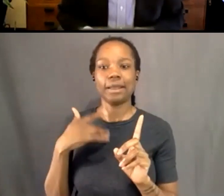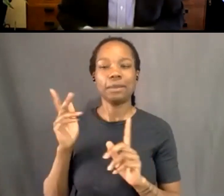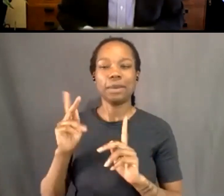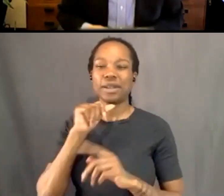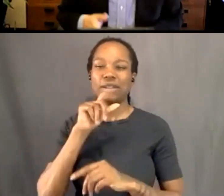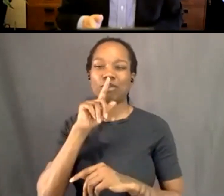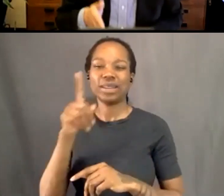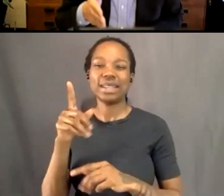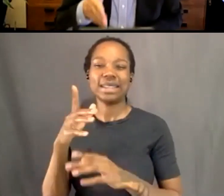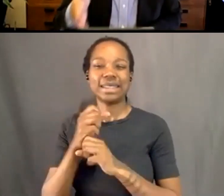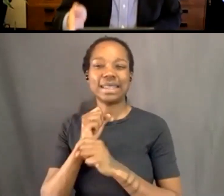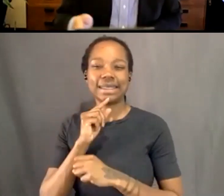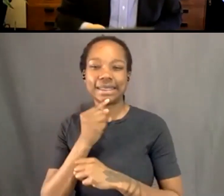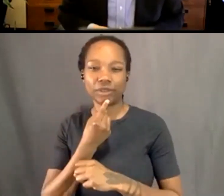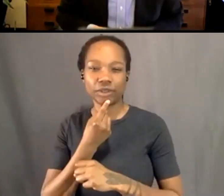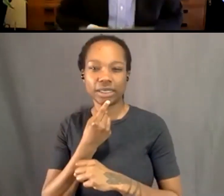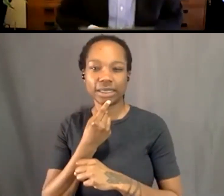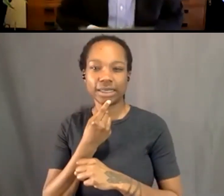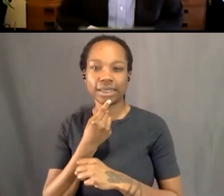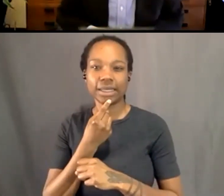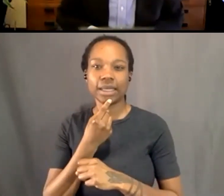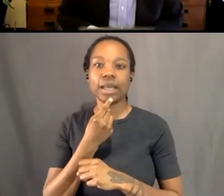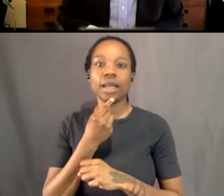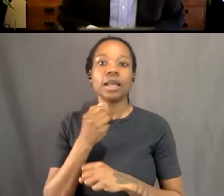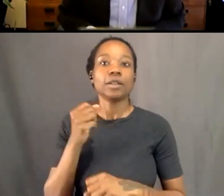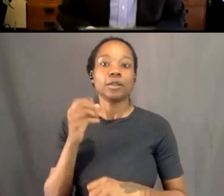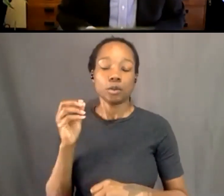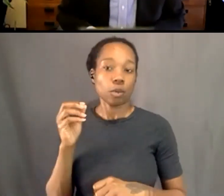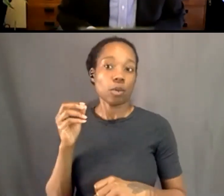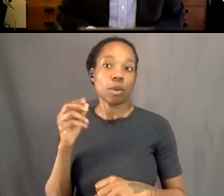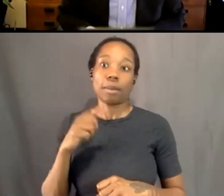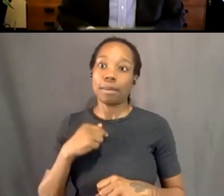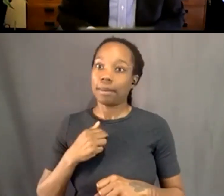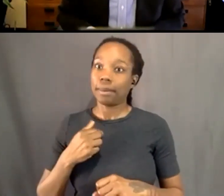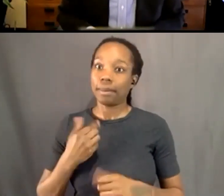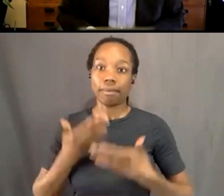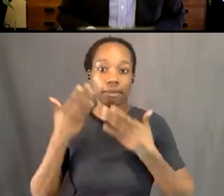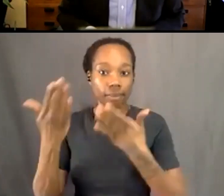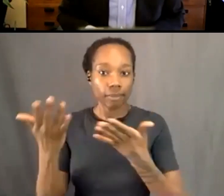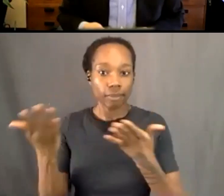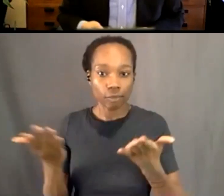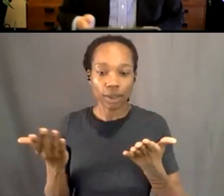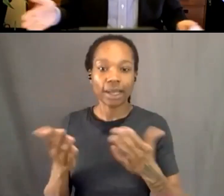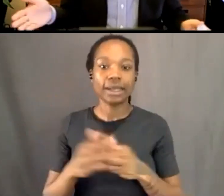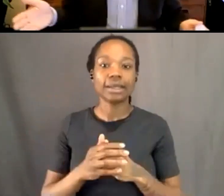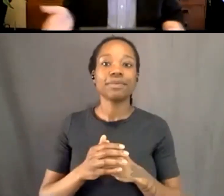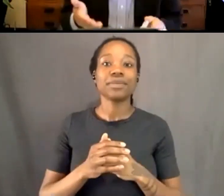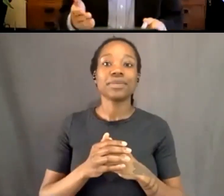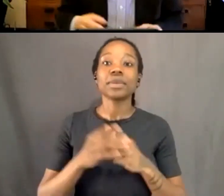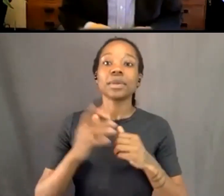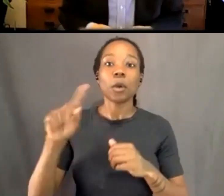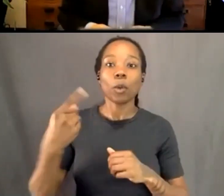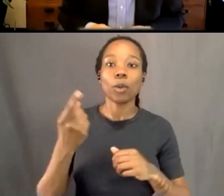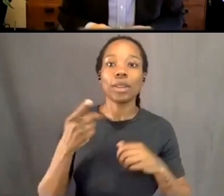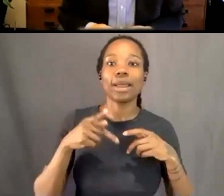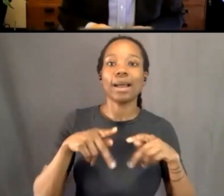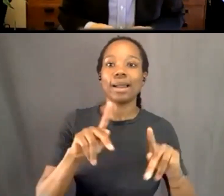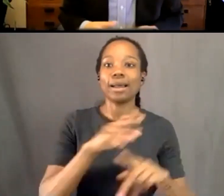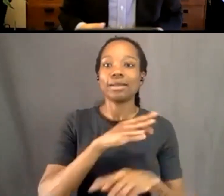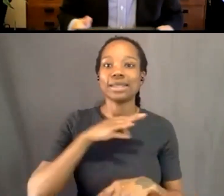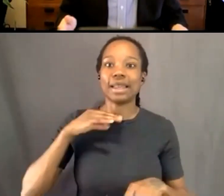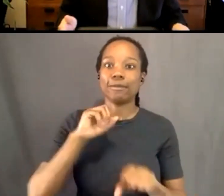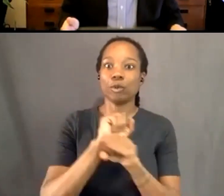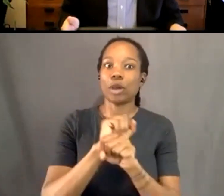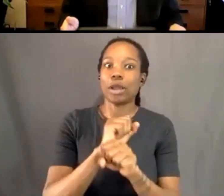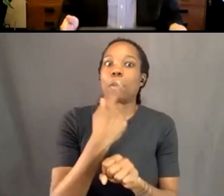limit staff to working only in one nursing home. We know because we did a lot of contact tracing that